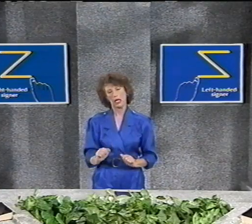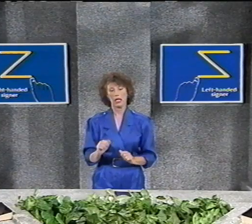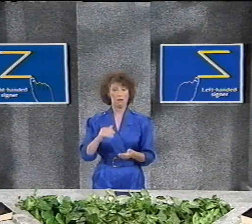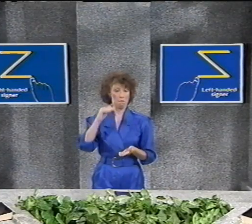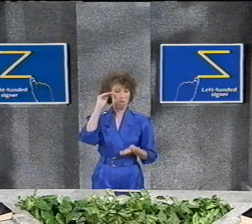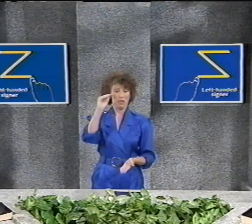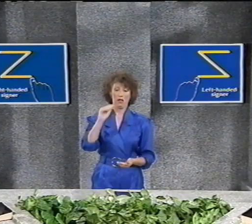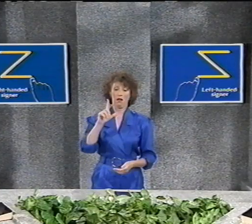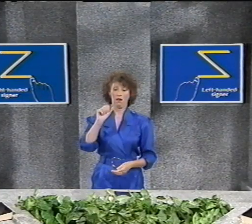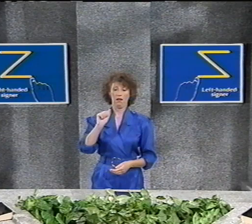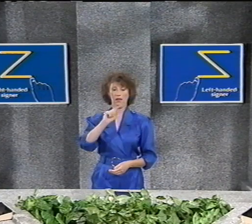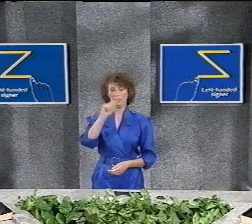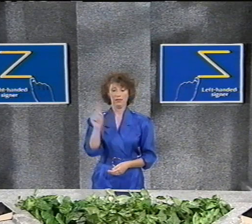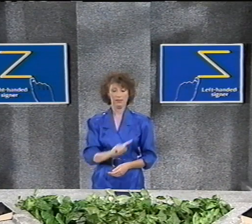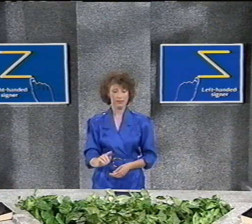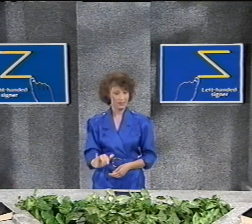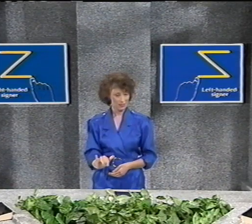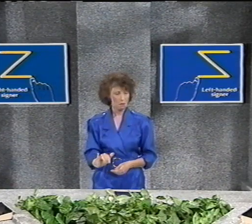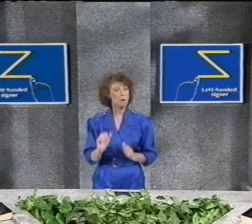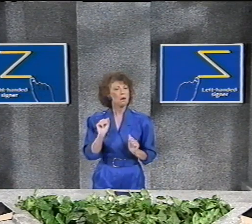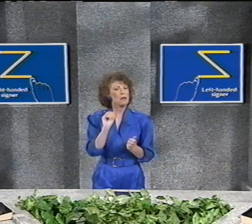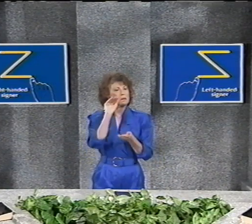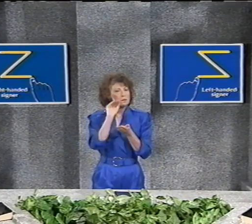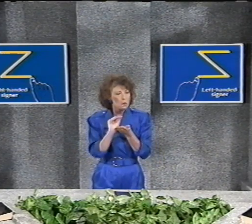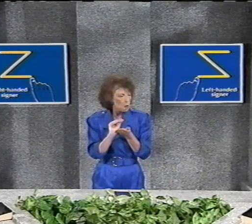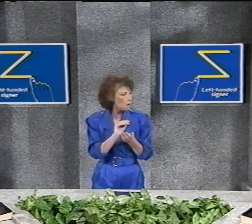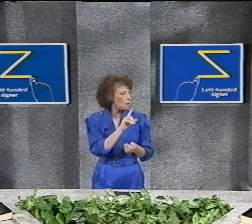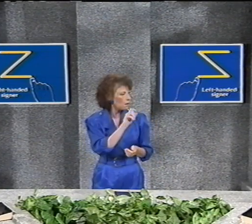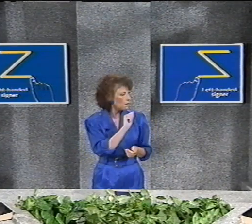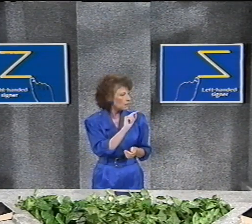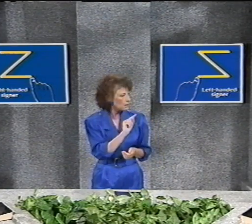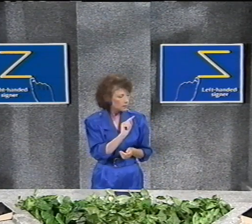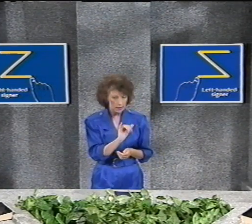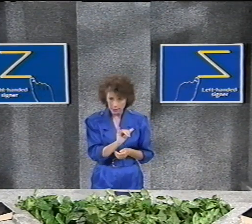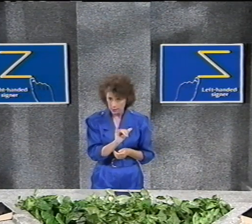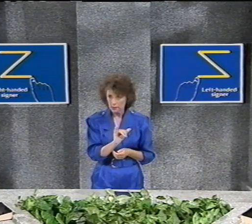You can vary the size from large to small, but the movements are the same.